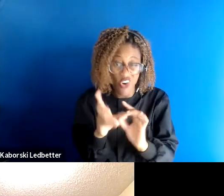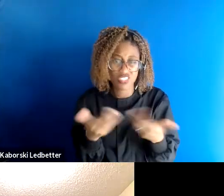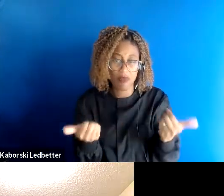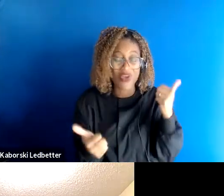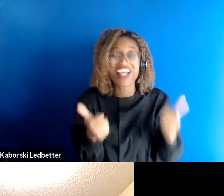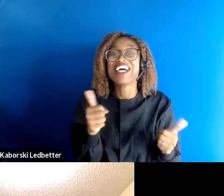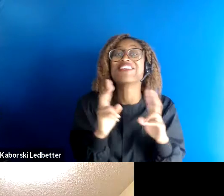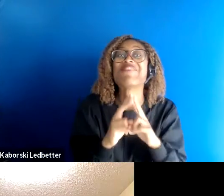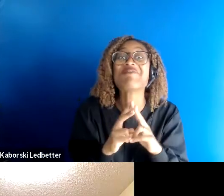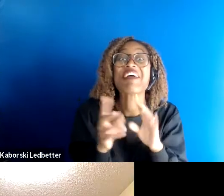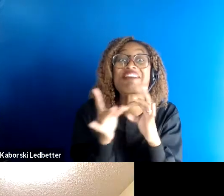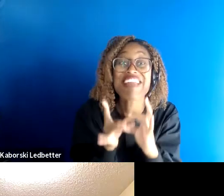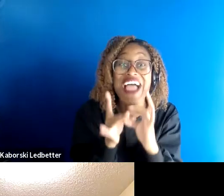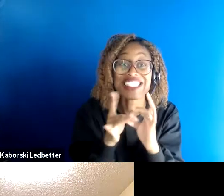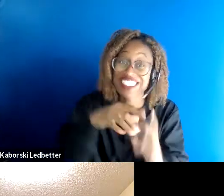pieces. I'm just gonna like,